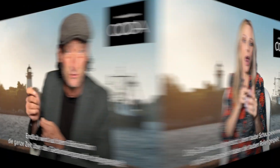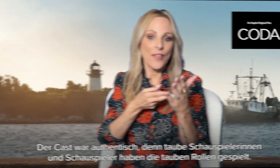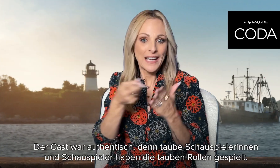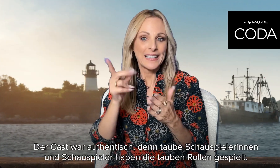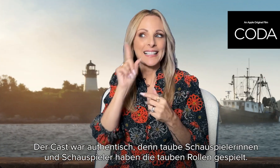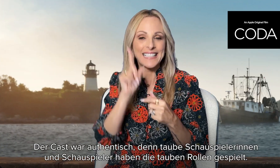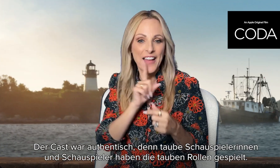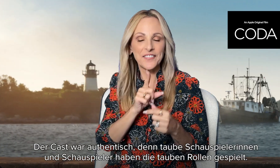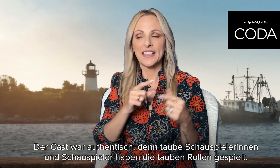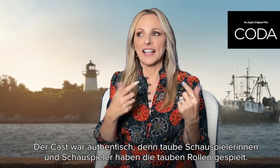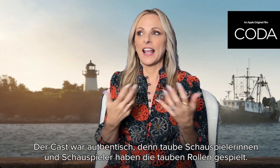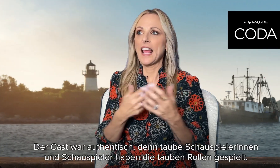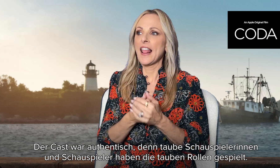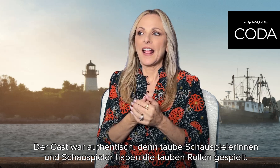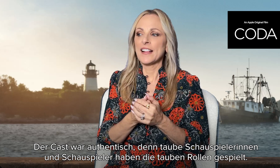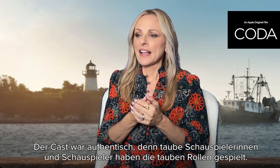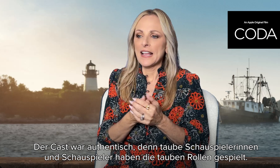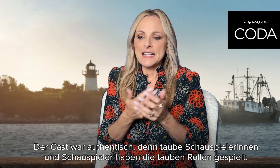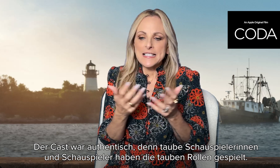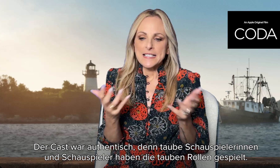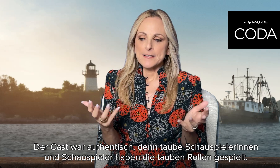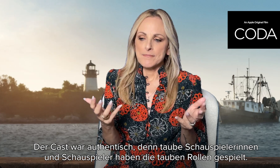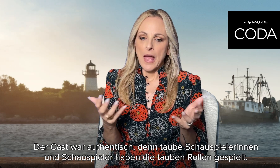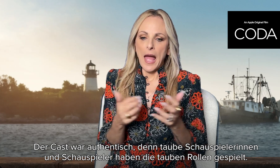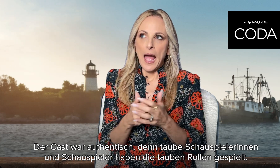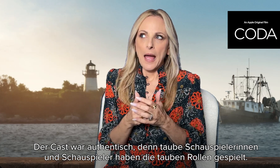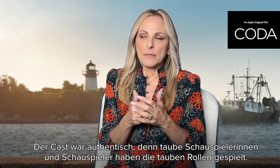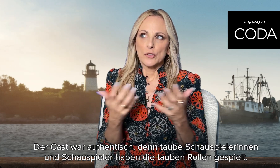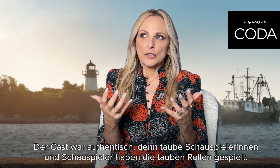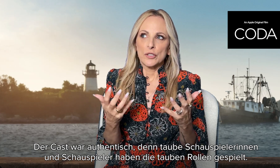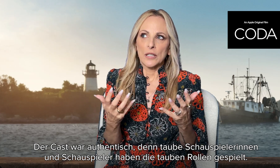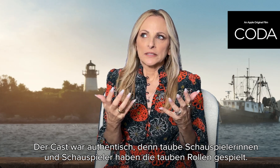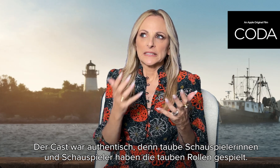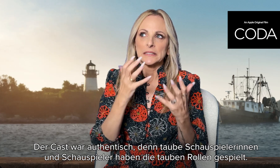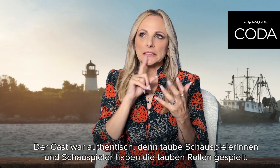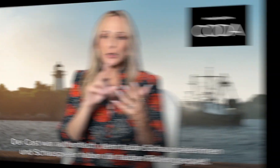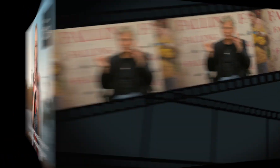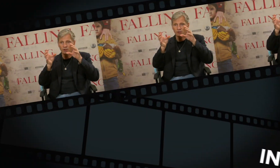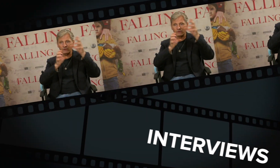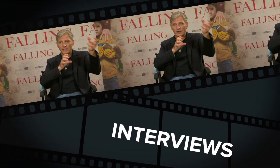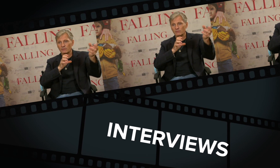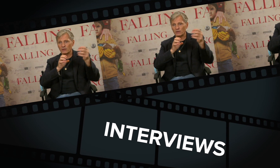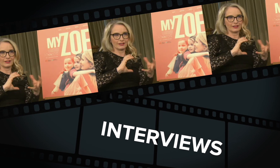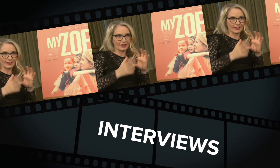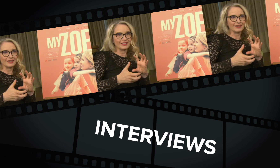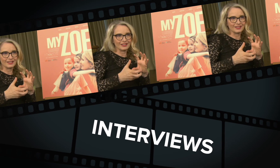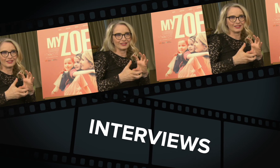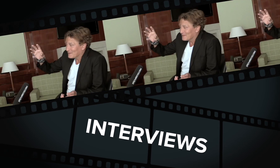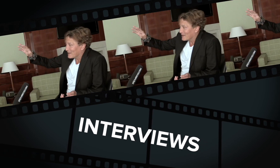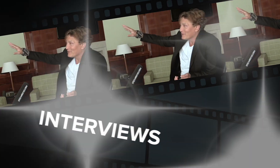throughout. That the actors were authentically played by, you know, were deaf, playing deaf roles.